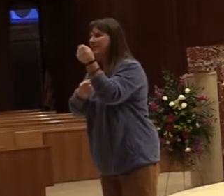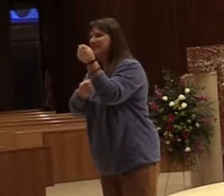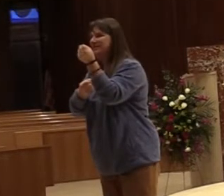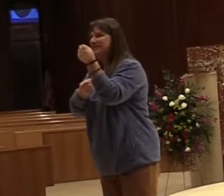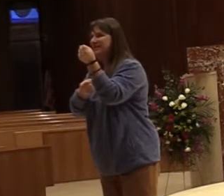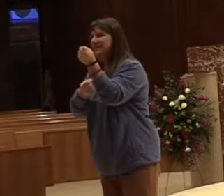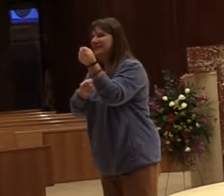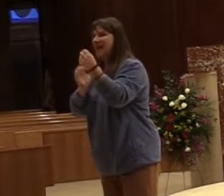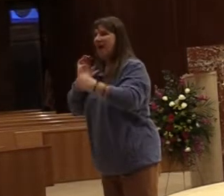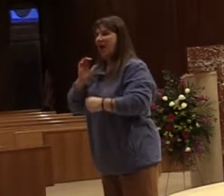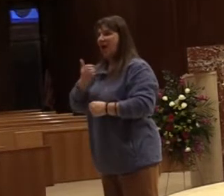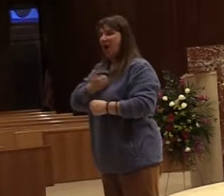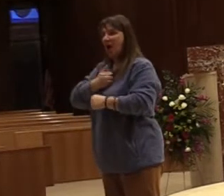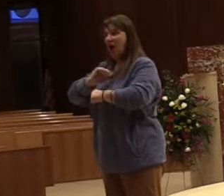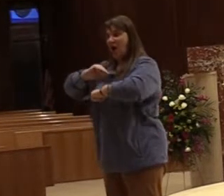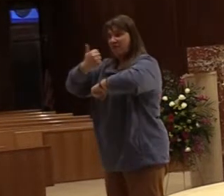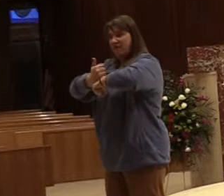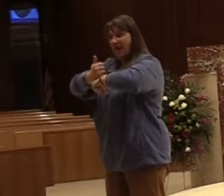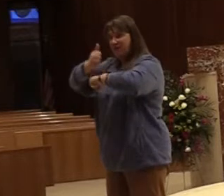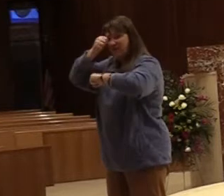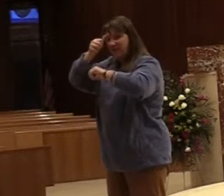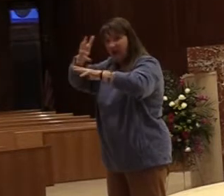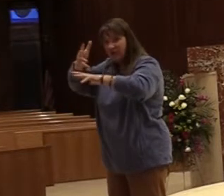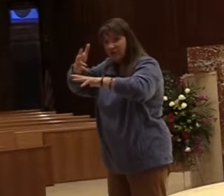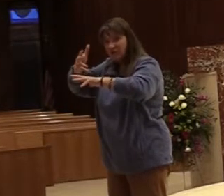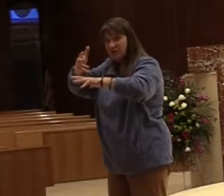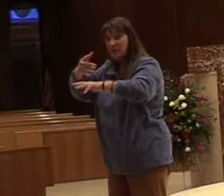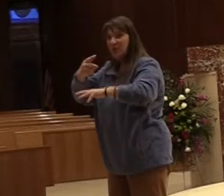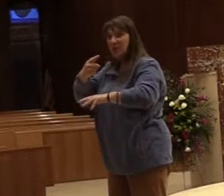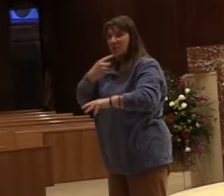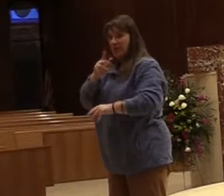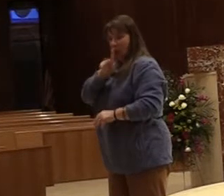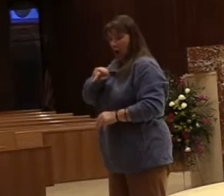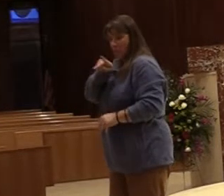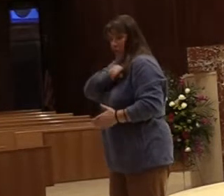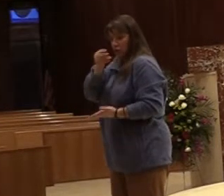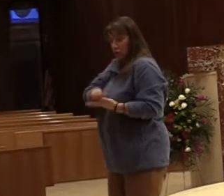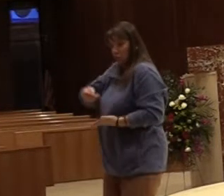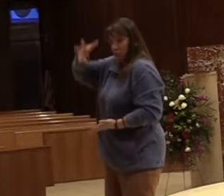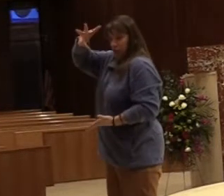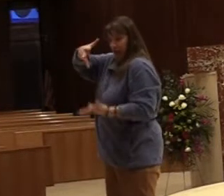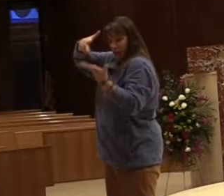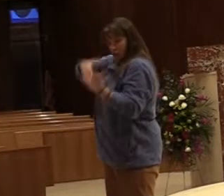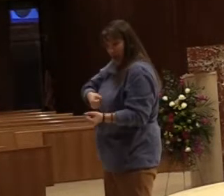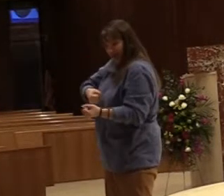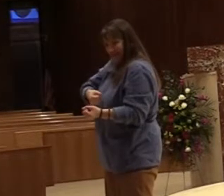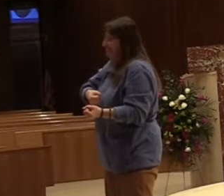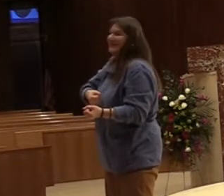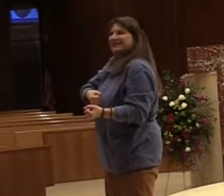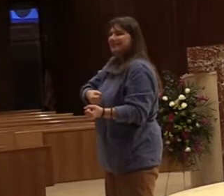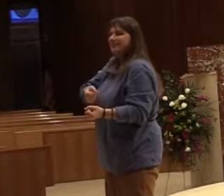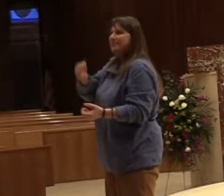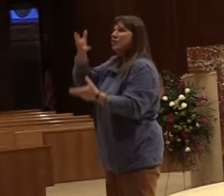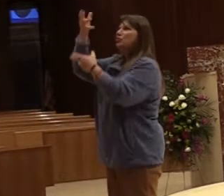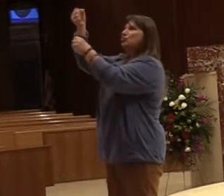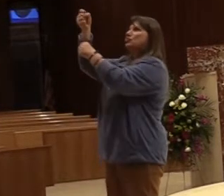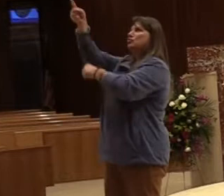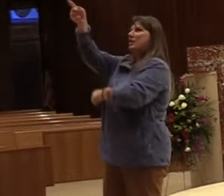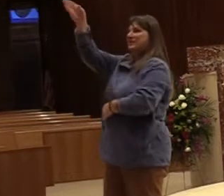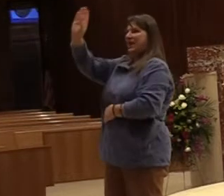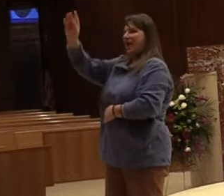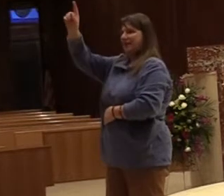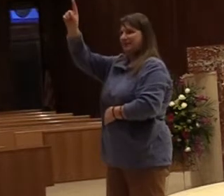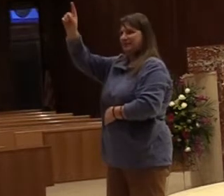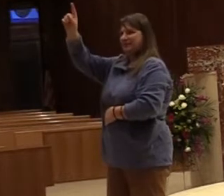repress this idea on us, that it's not in our personal wealth that we should put our trust, but rather in God. And